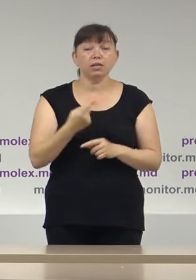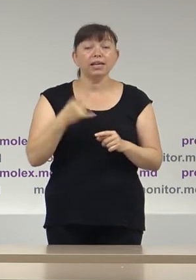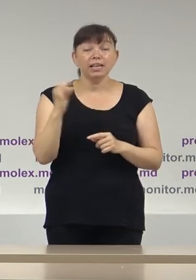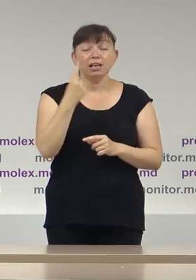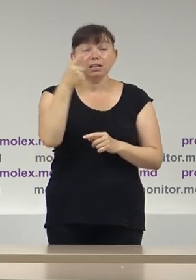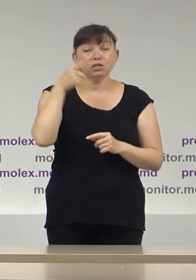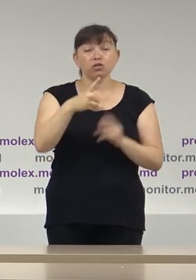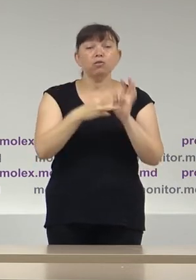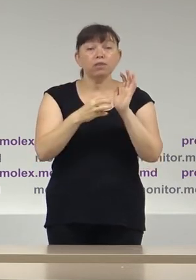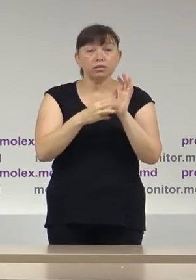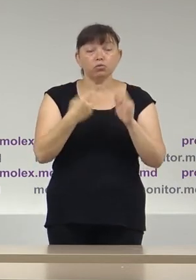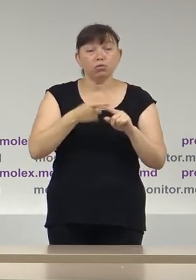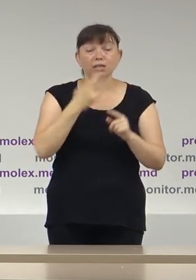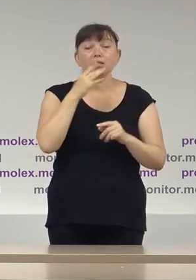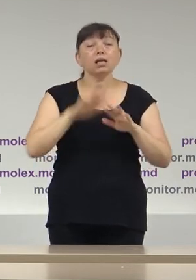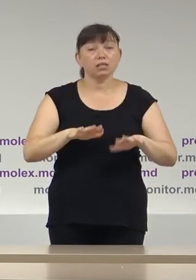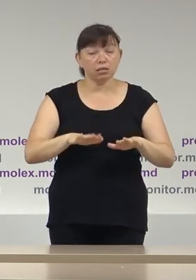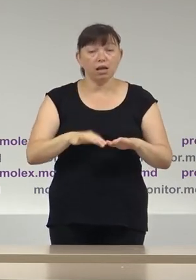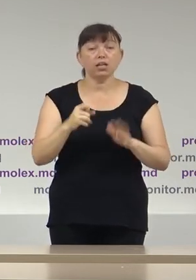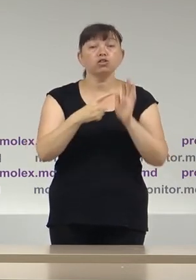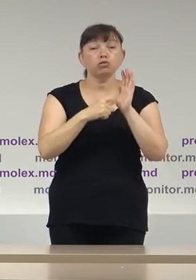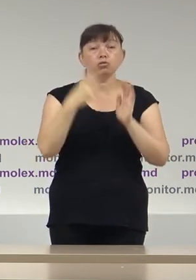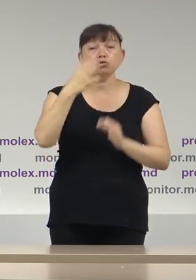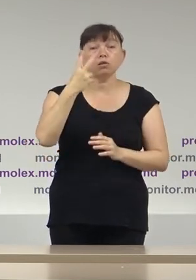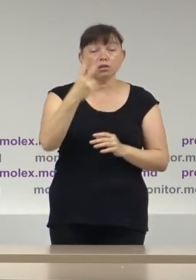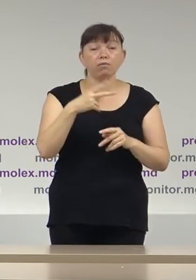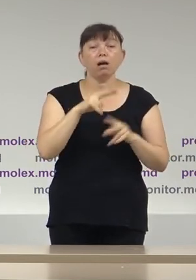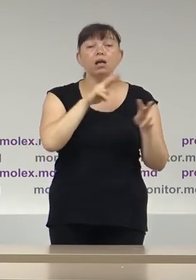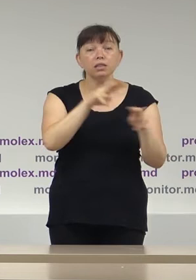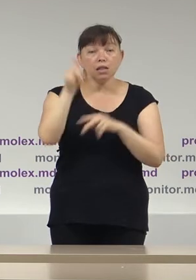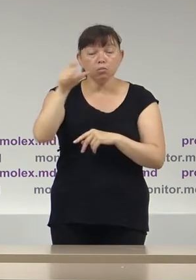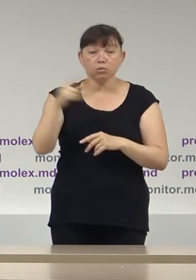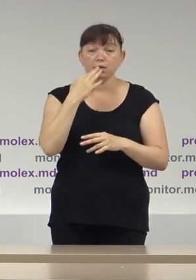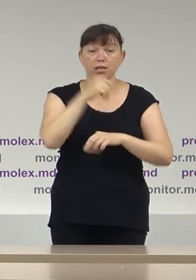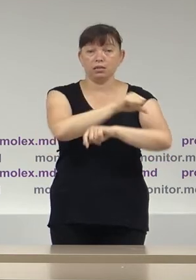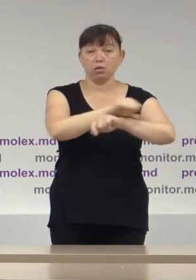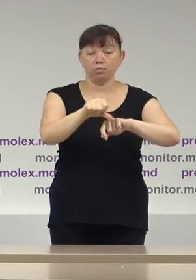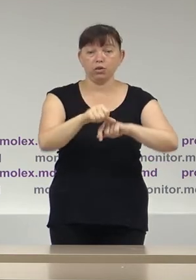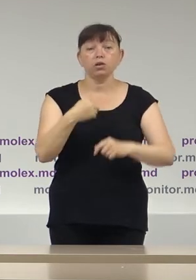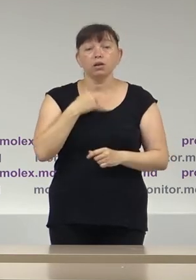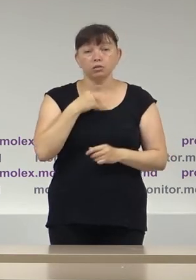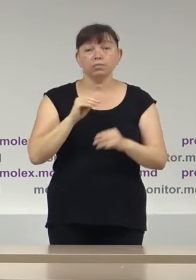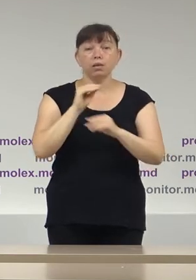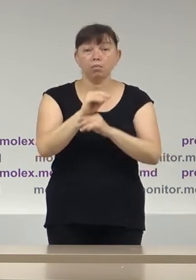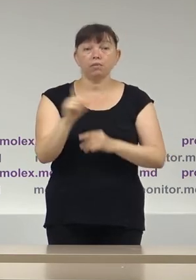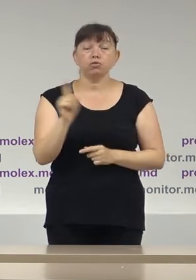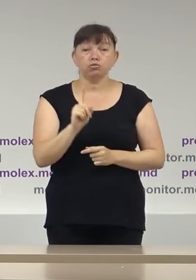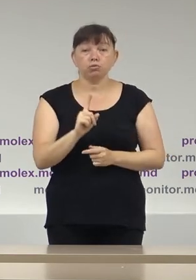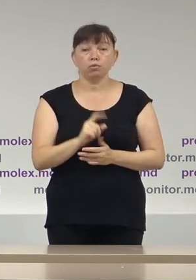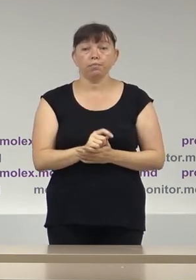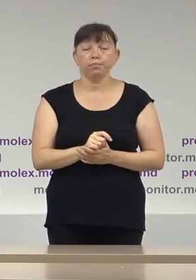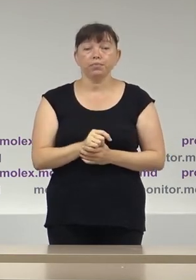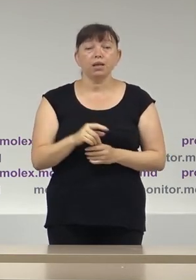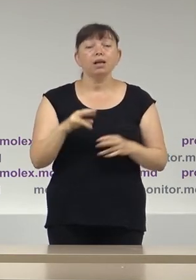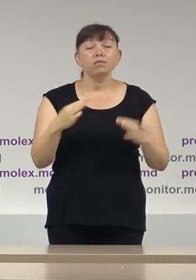accredited 2,442 observers, of which 1,800 national observers and 642